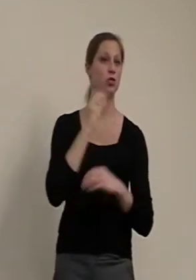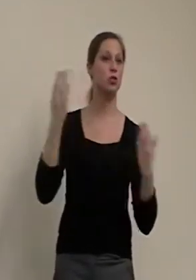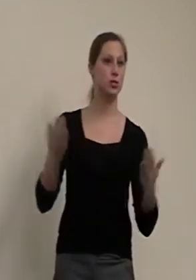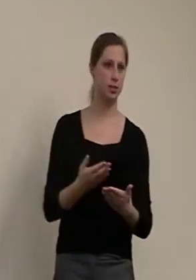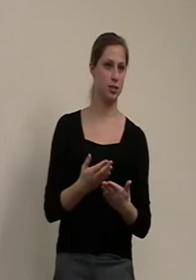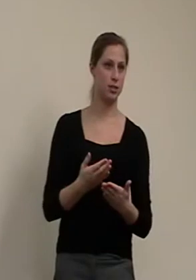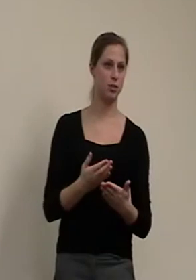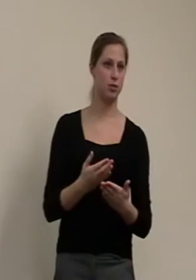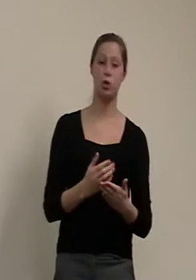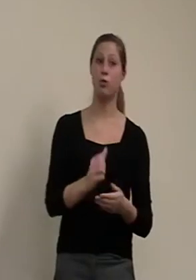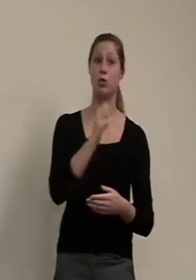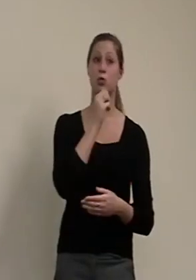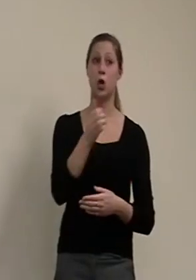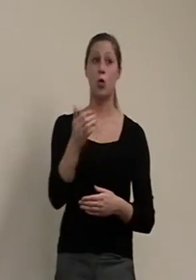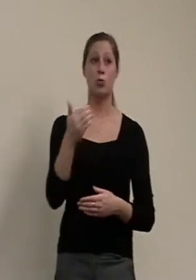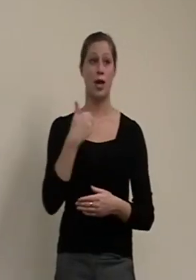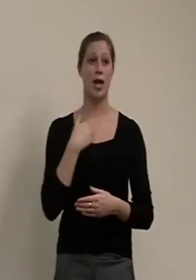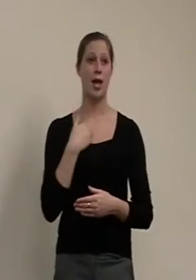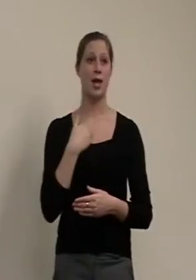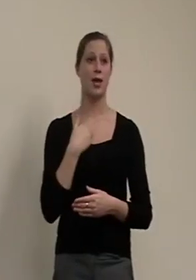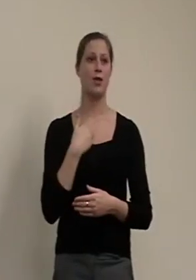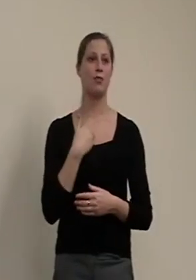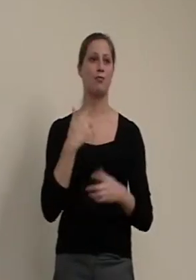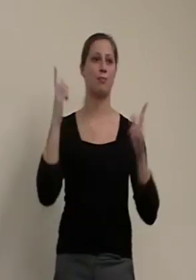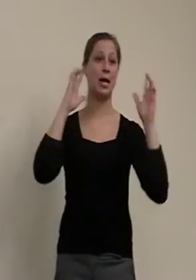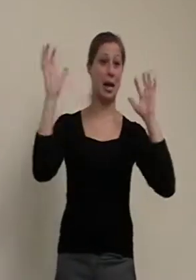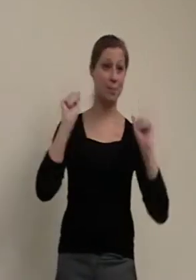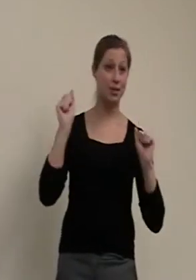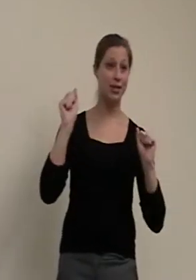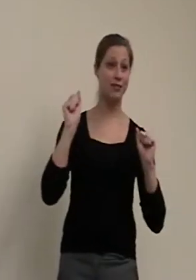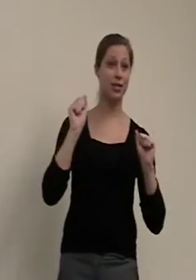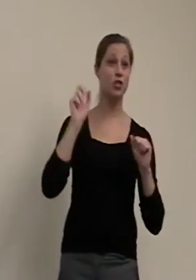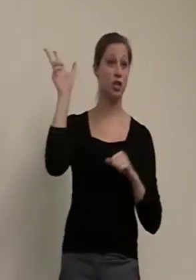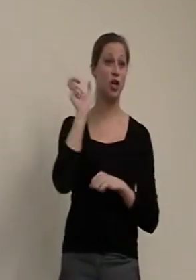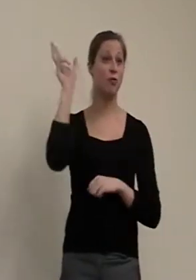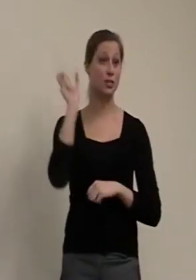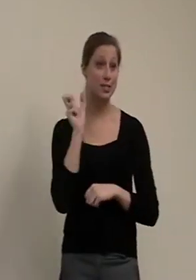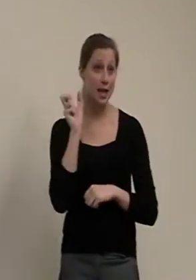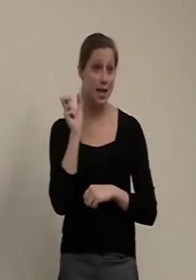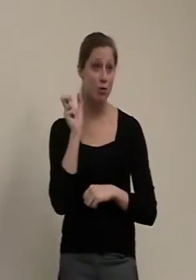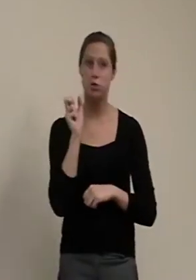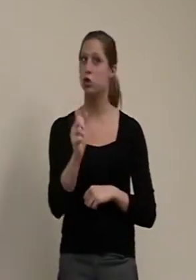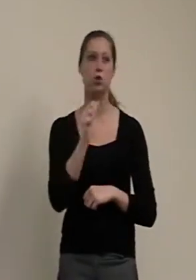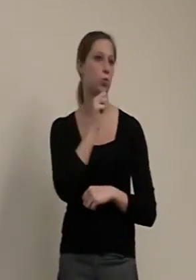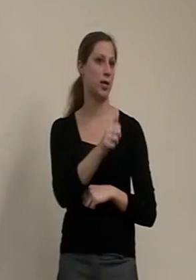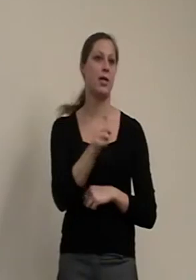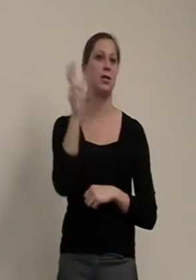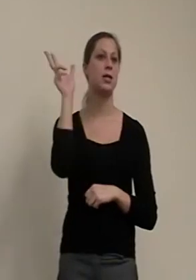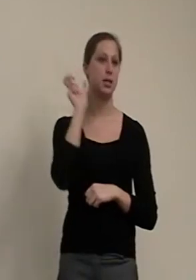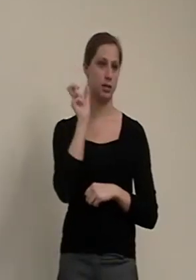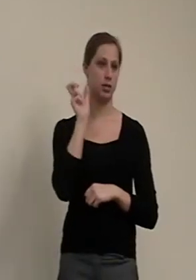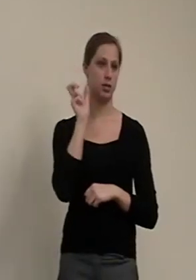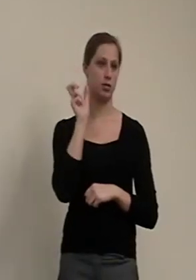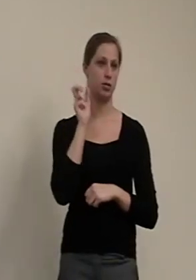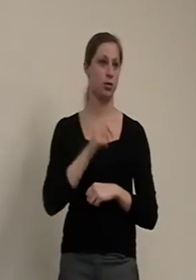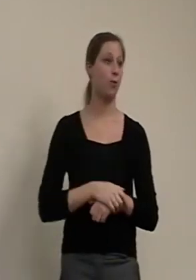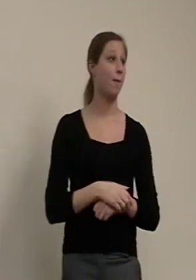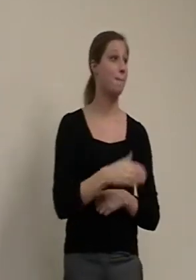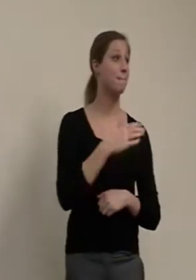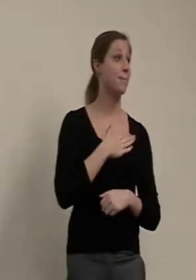any speech at all in either ear. My mom was right. Mm-hmm. You can be a CDI.